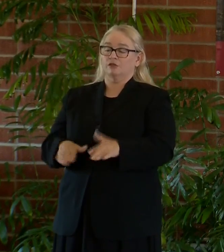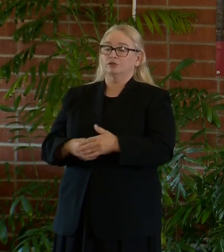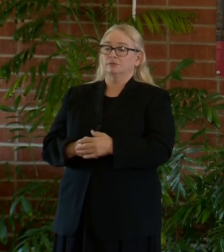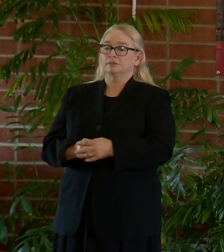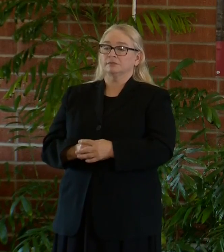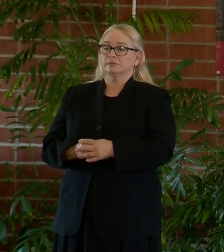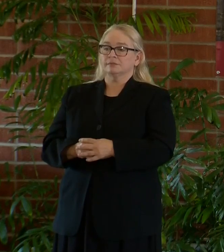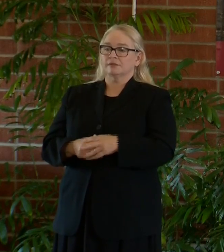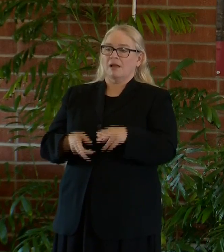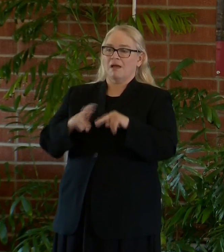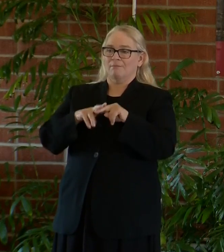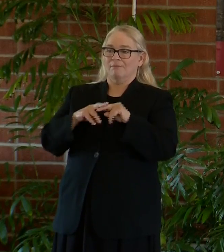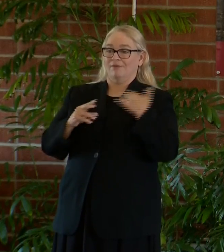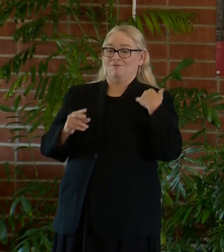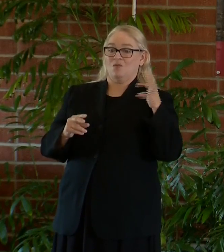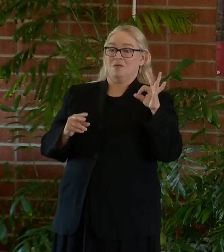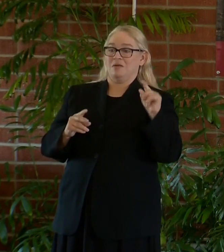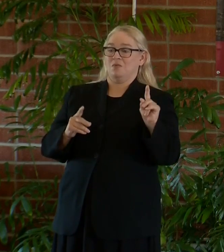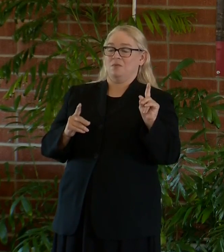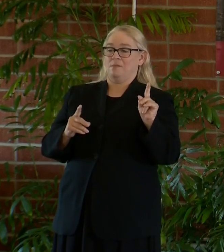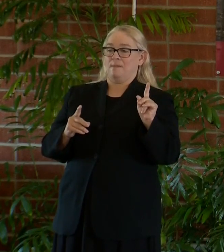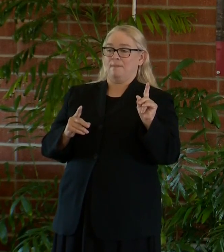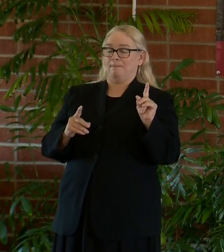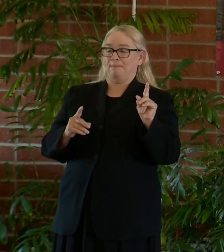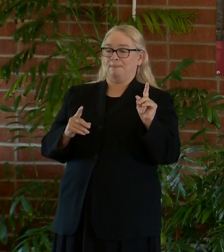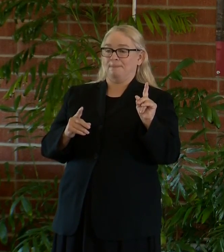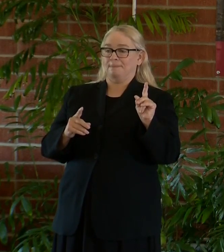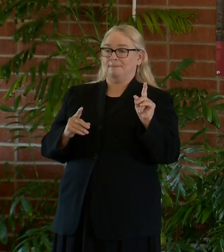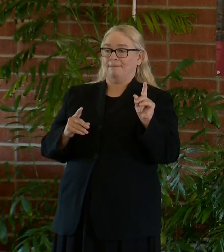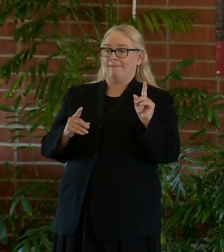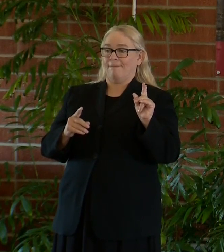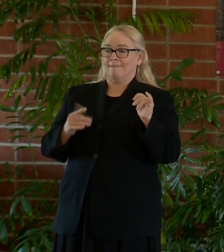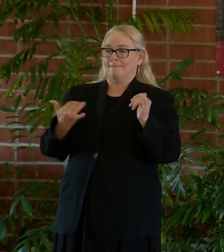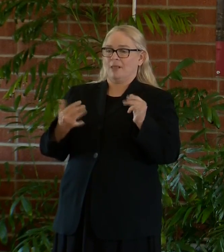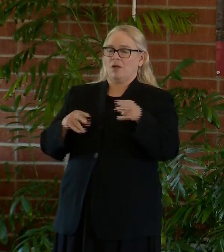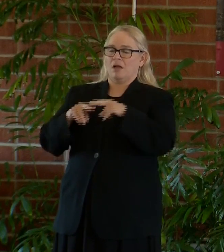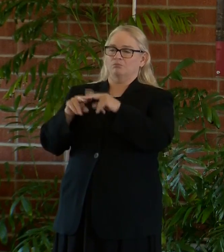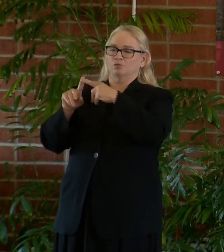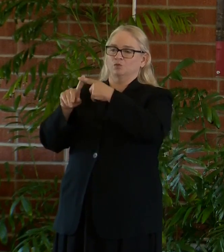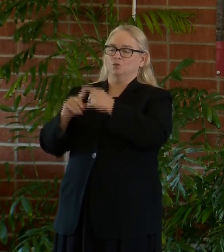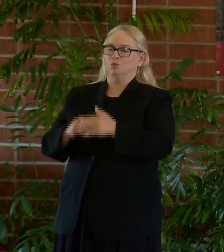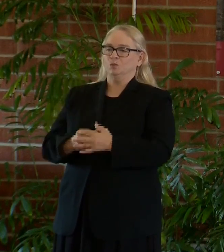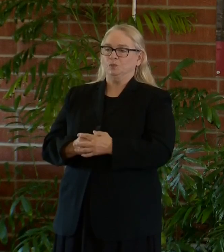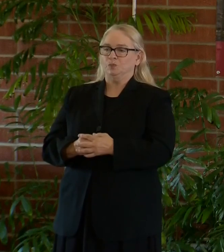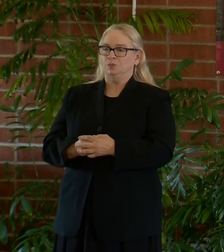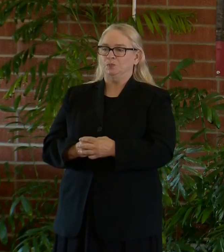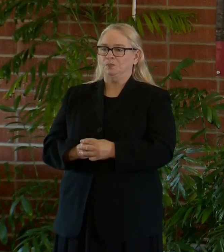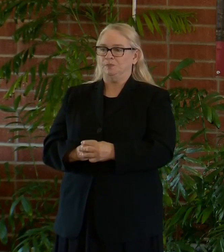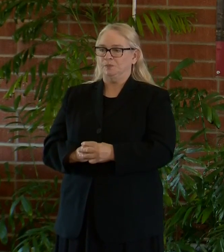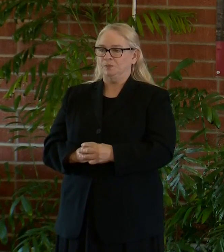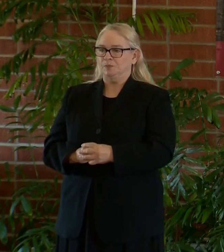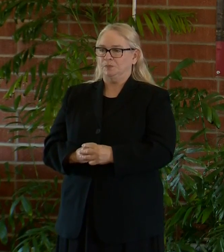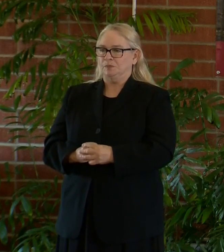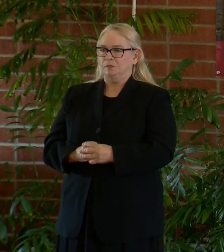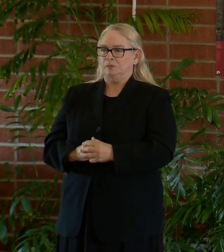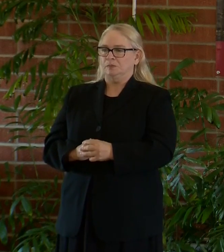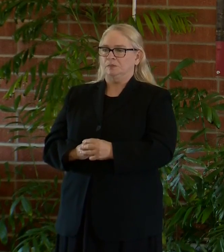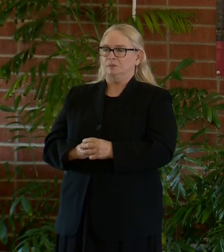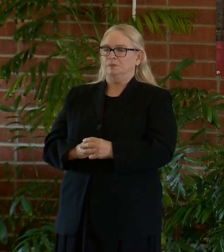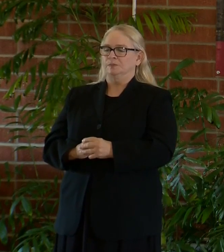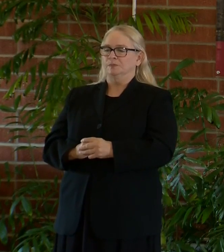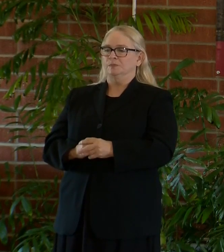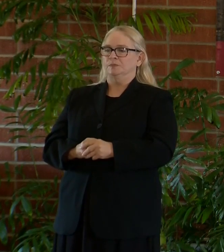91, the previous 7-day cohort. The last 7 days, our average number of deaths, tragically,